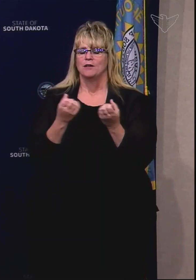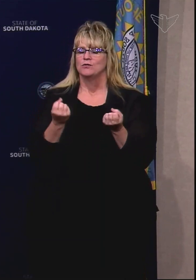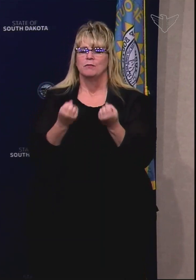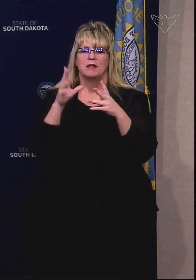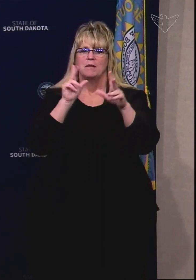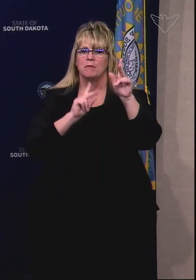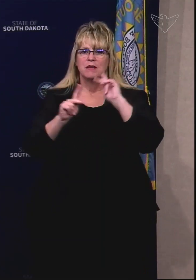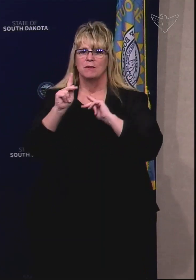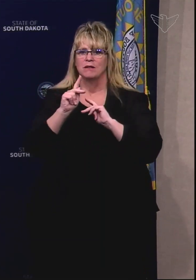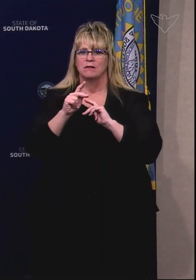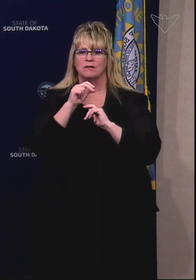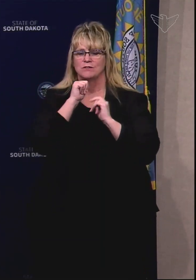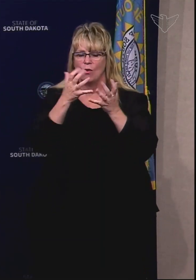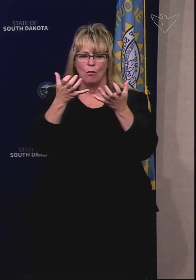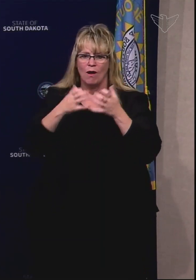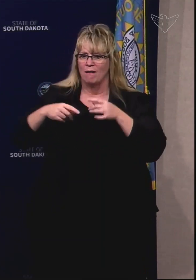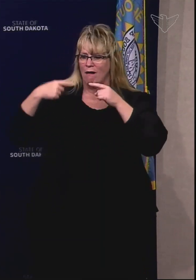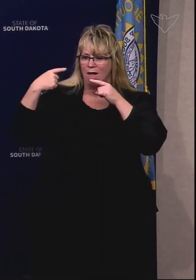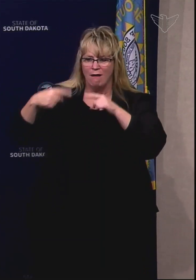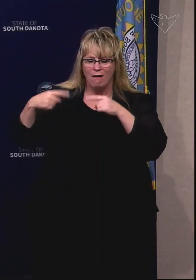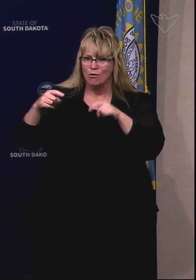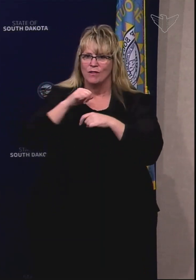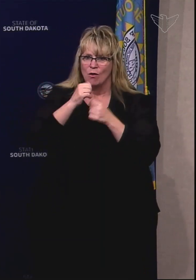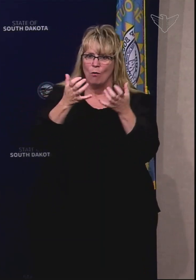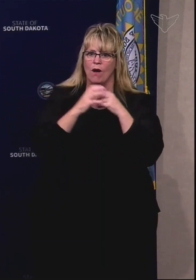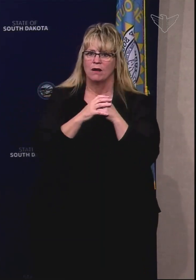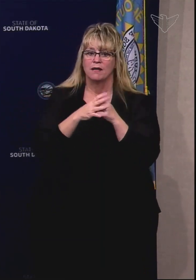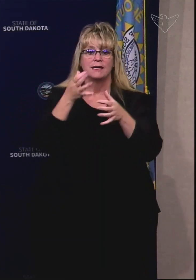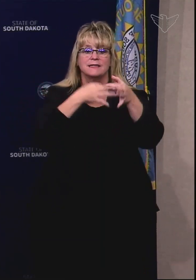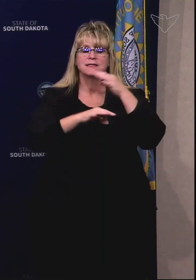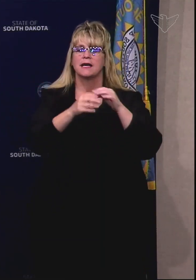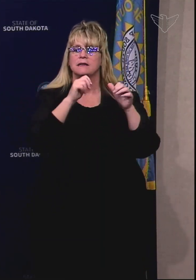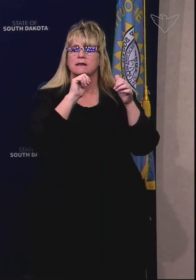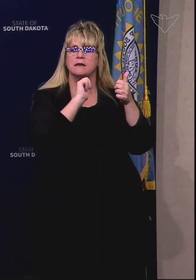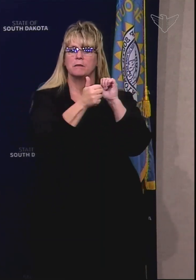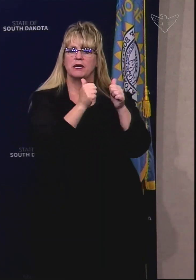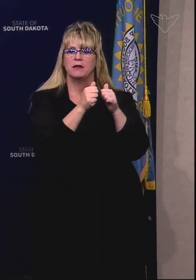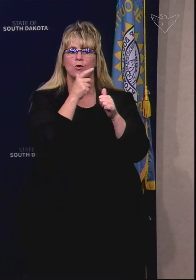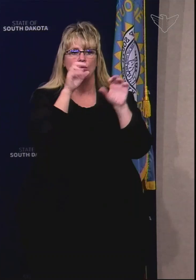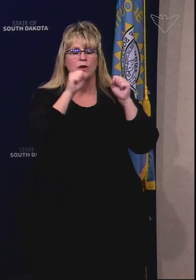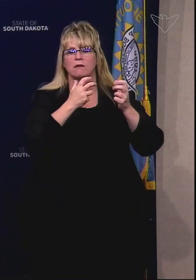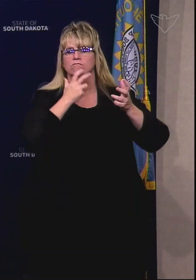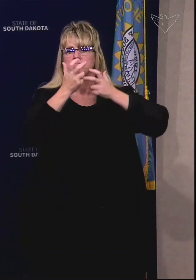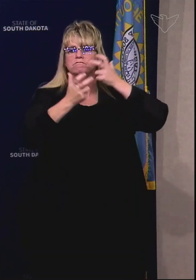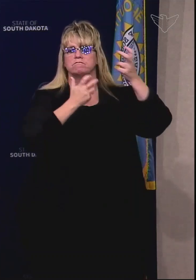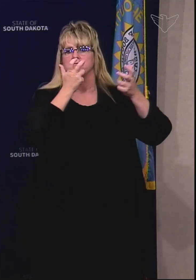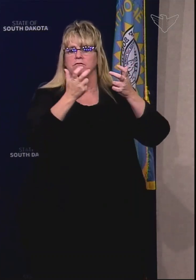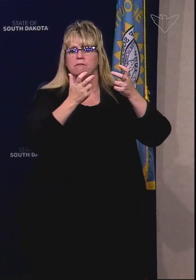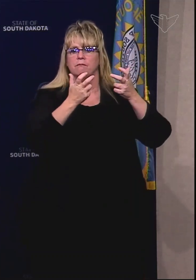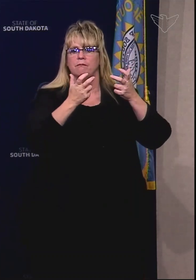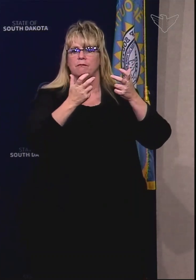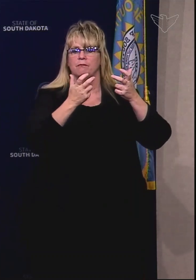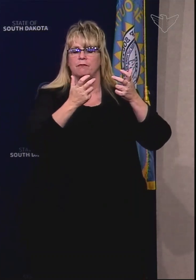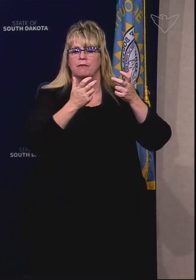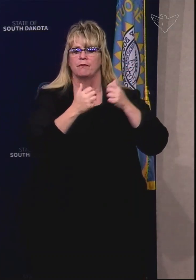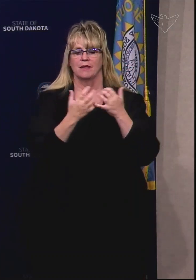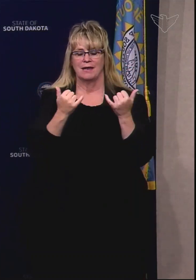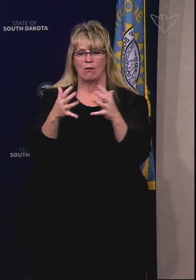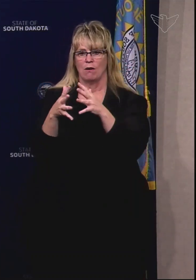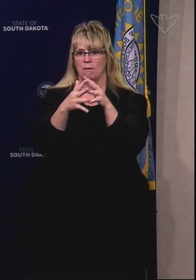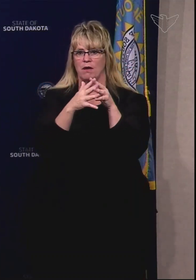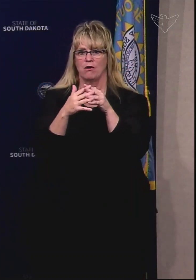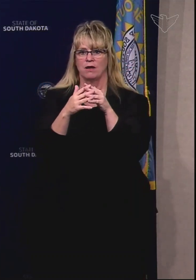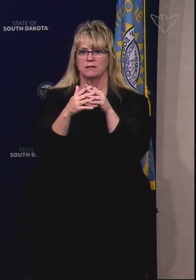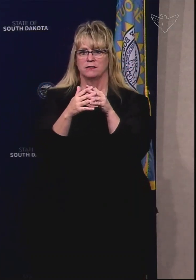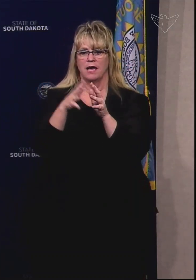up on trying to make an argument. Instead, we compete to see who can shout the loudest. Now, America is a place where